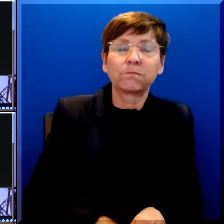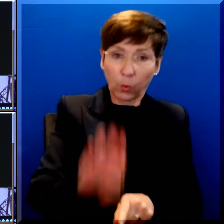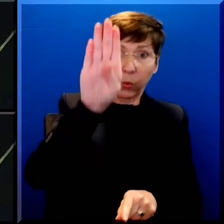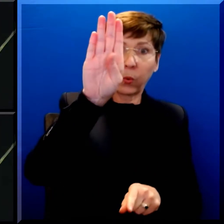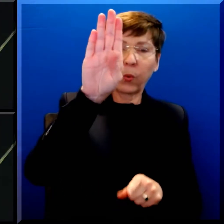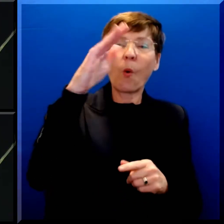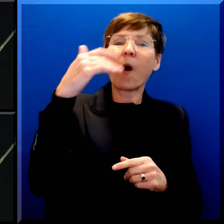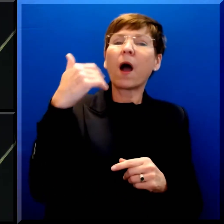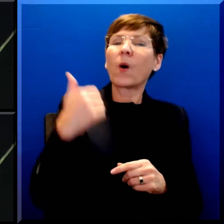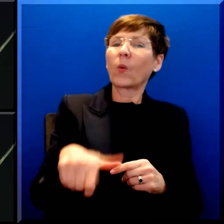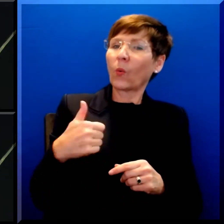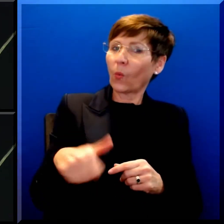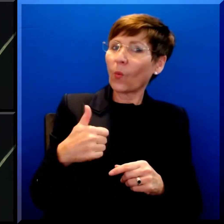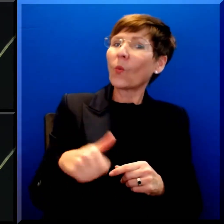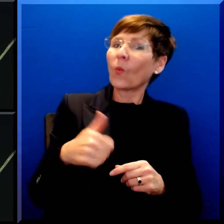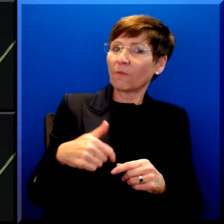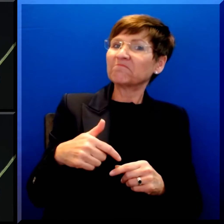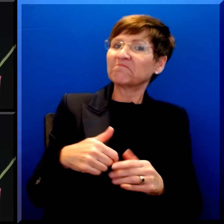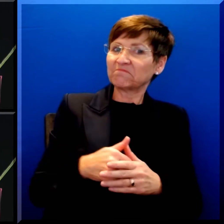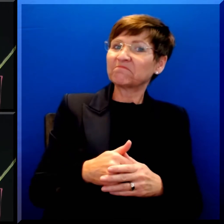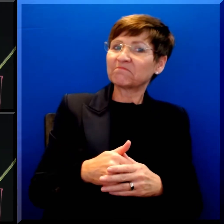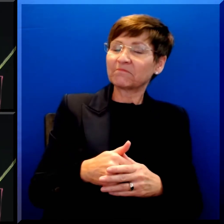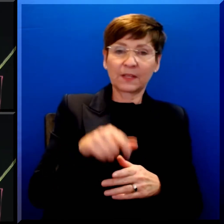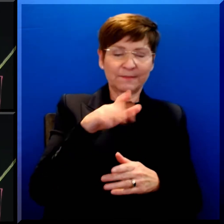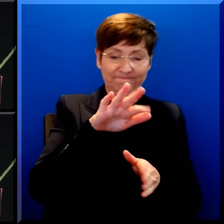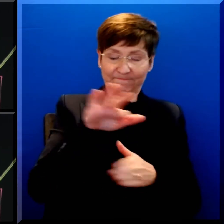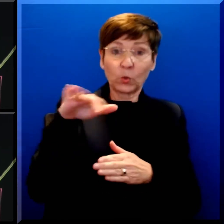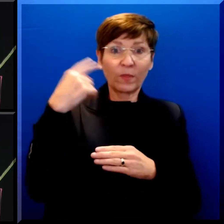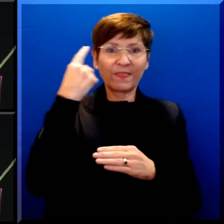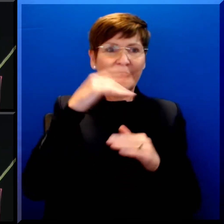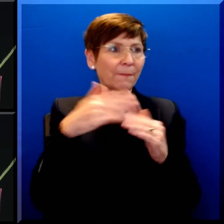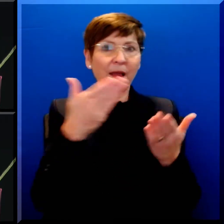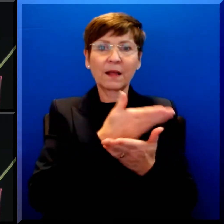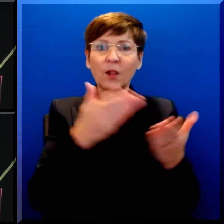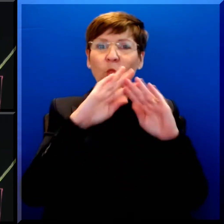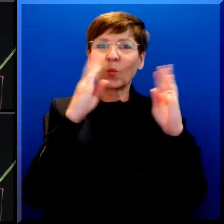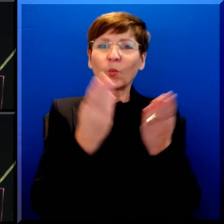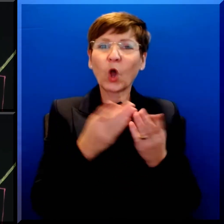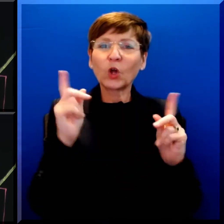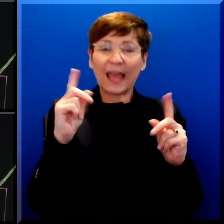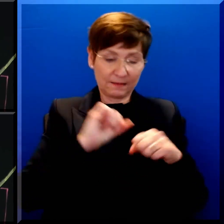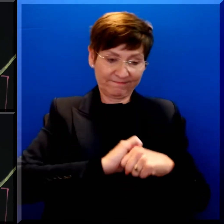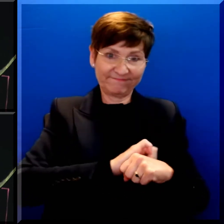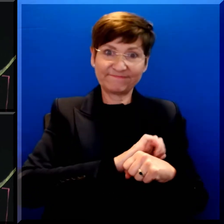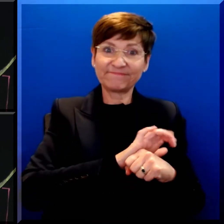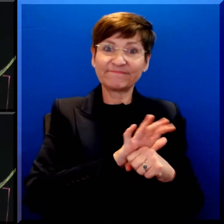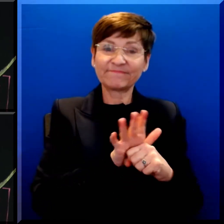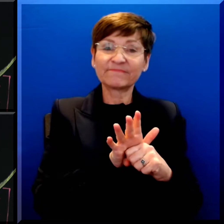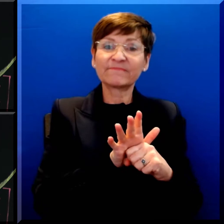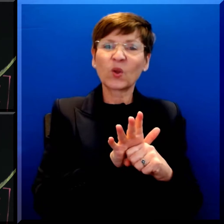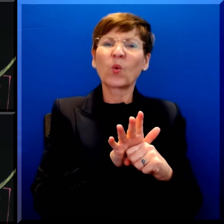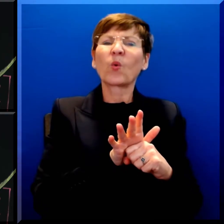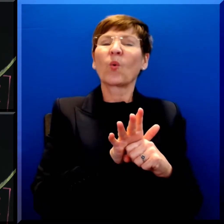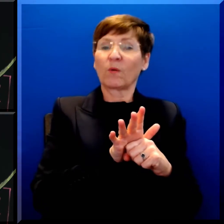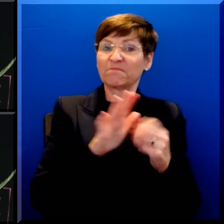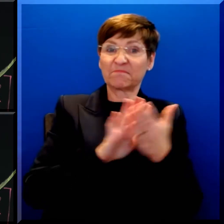faith. You know, the interesting thing is right now, our nation is in a dip, isn't it? First, we were hit a global pandemic. That's a pretty big